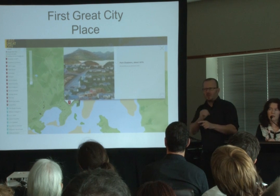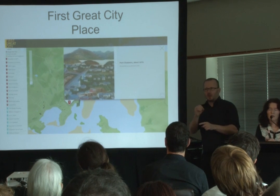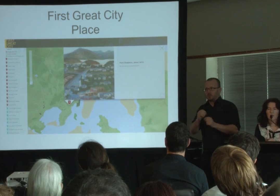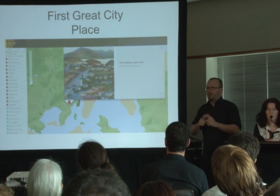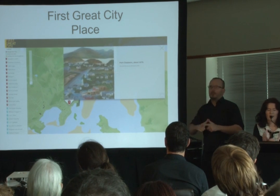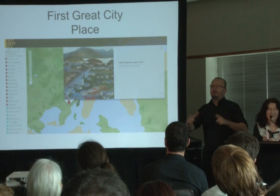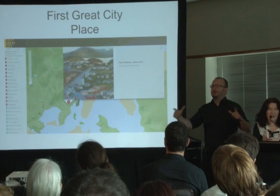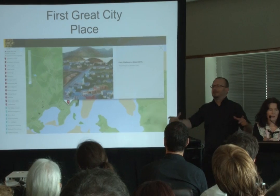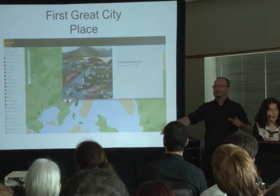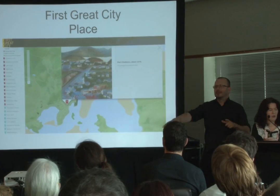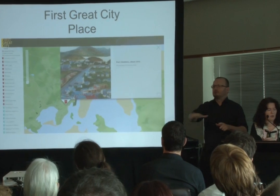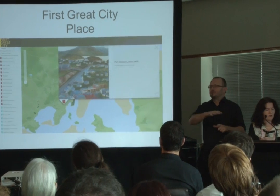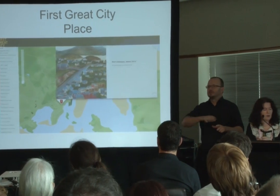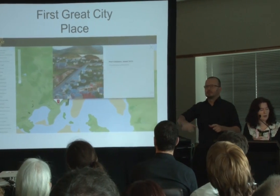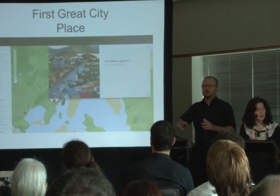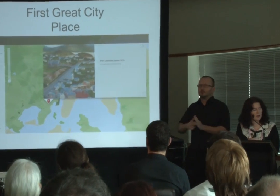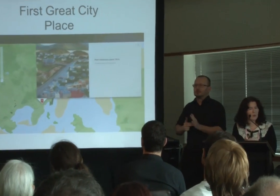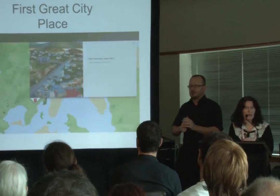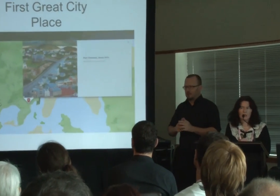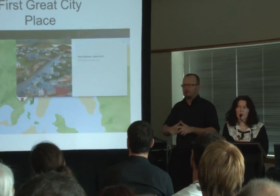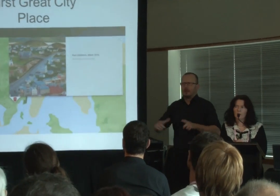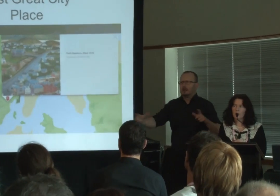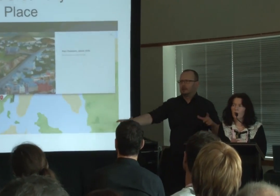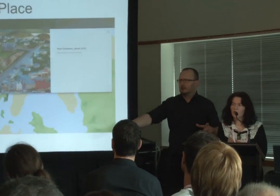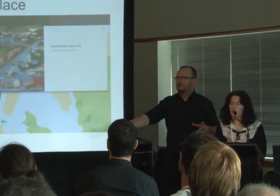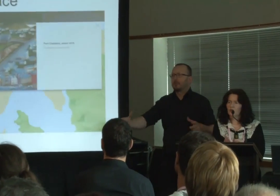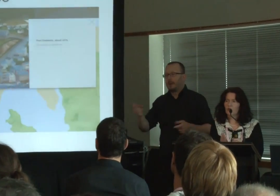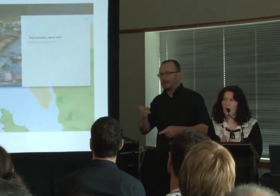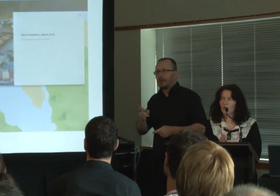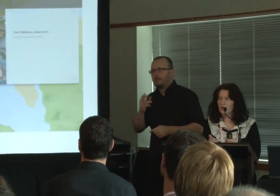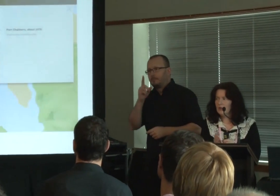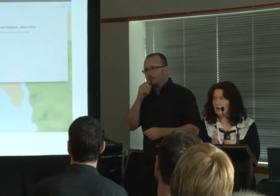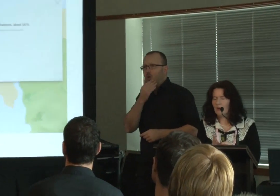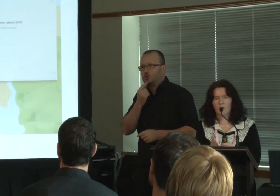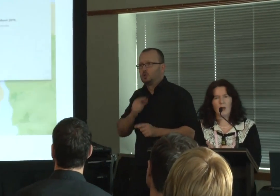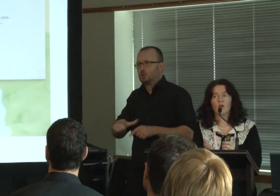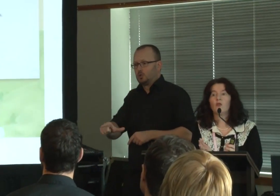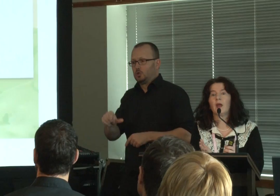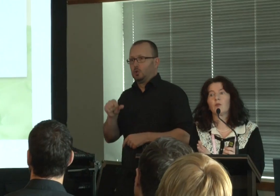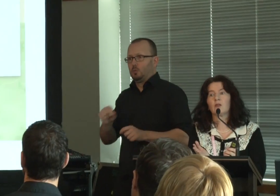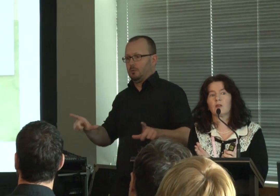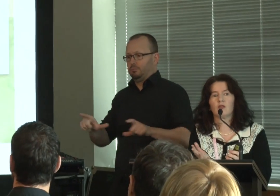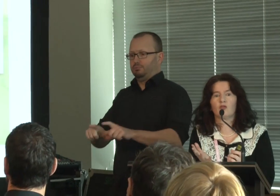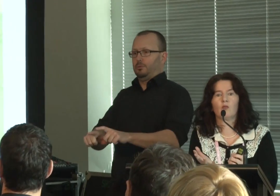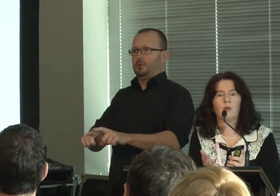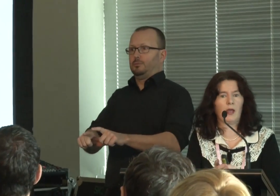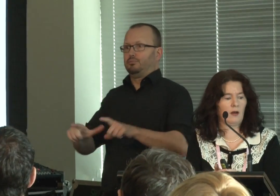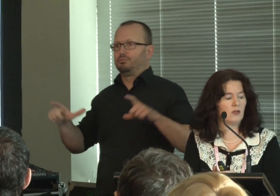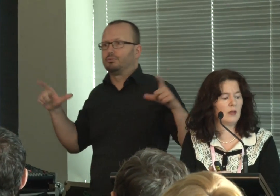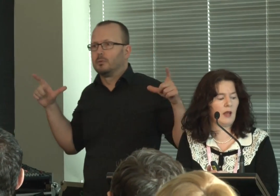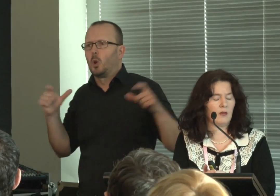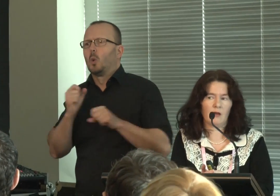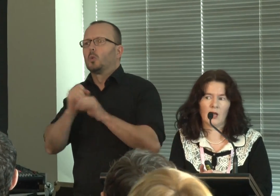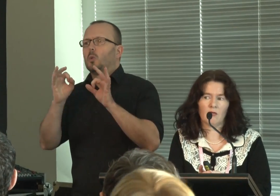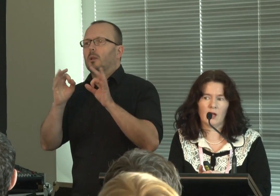council area, so we had to cover that area. It was very big, but again, people are used to zooming in and out of the map. Google Maps has taught people how to